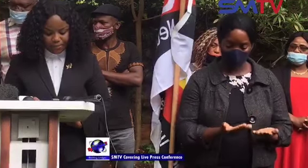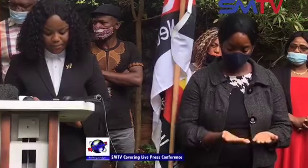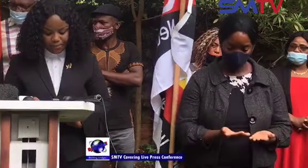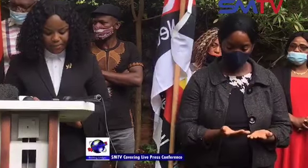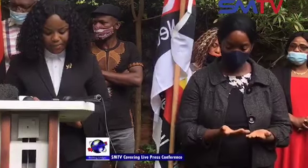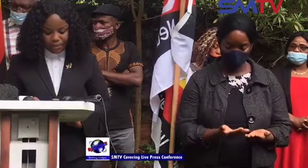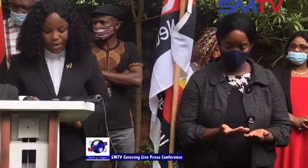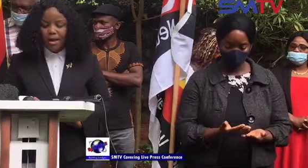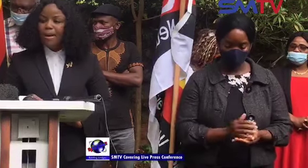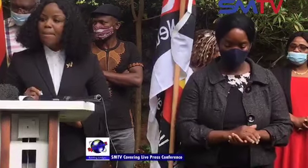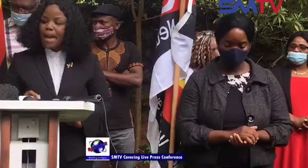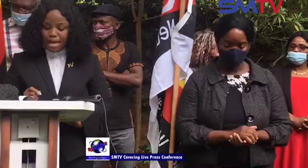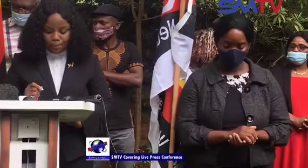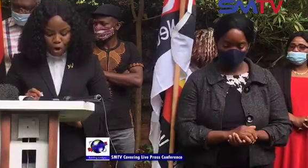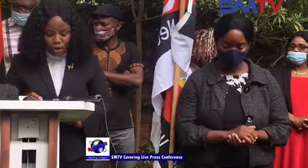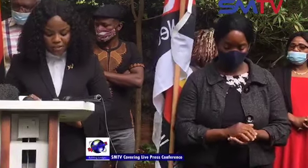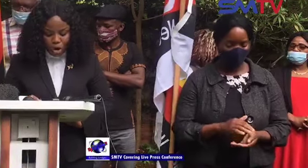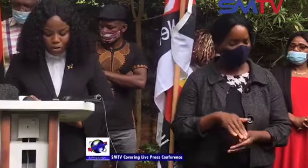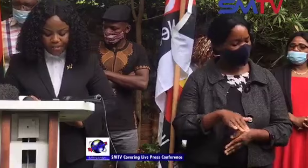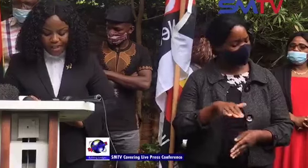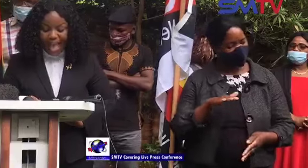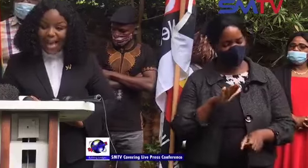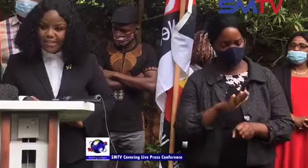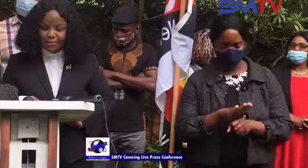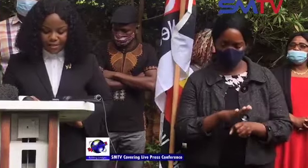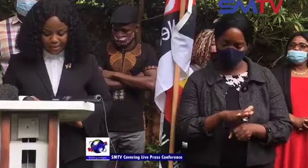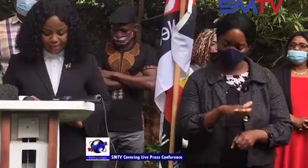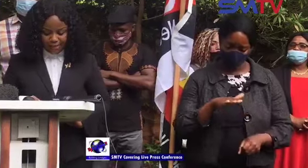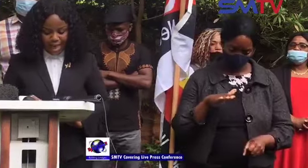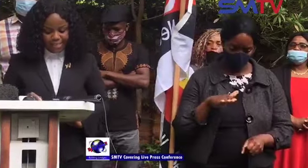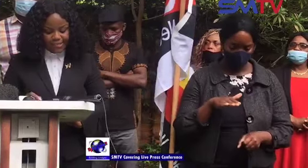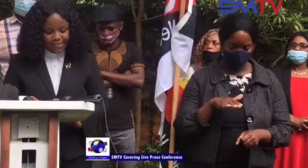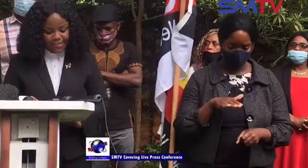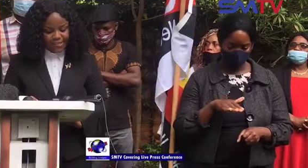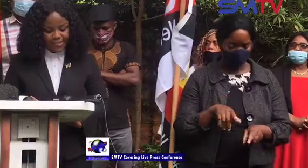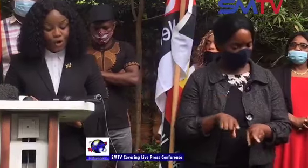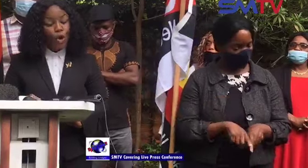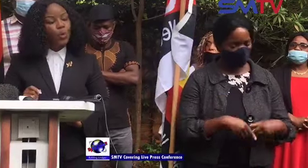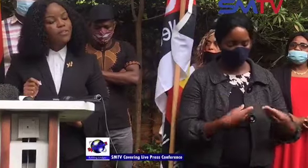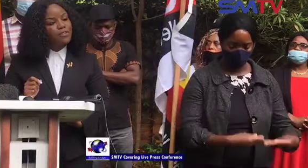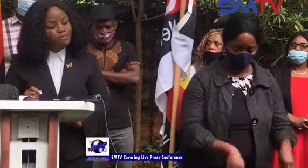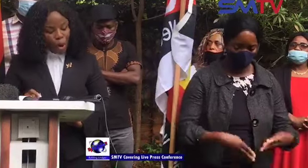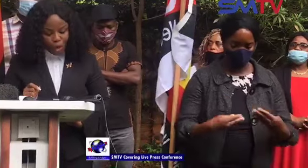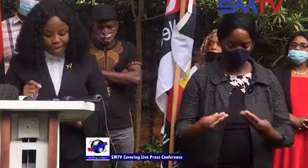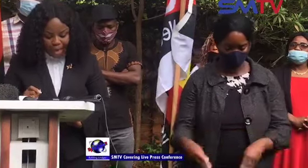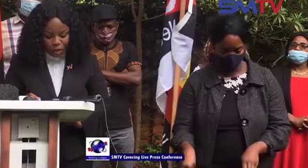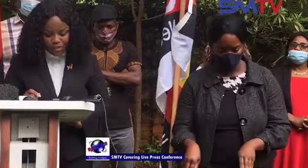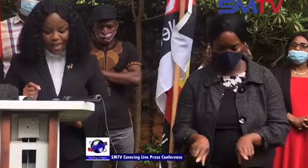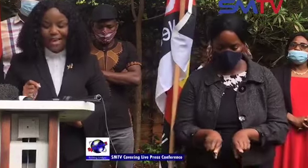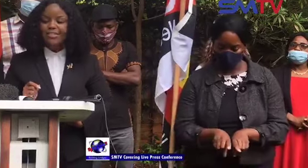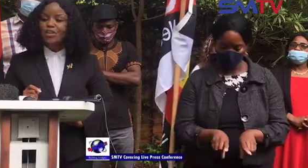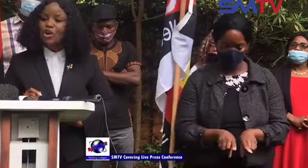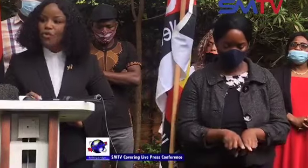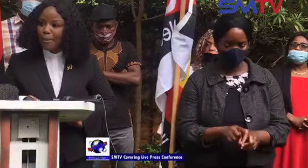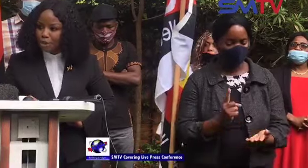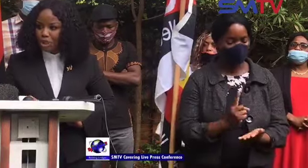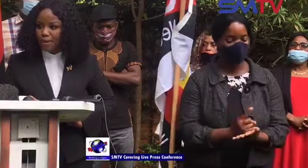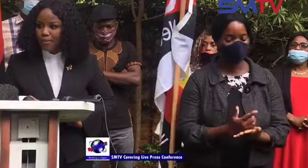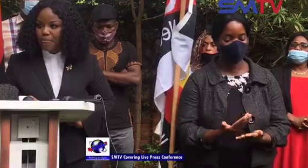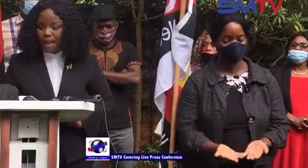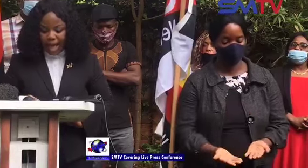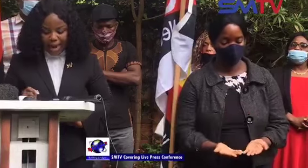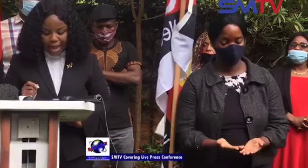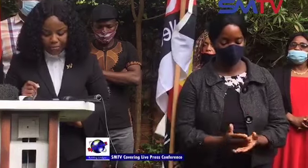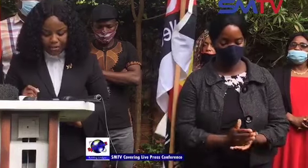release. Many pro-democracy activists and citizens who have spoken out against